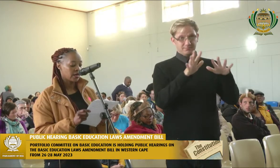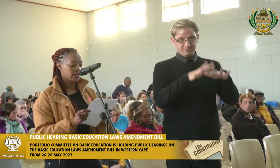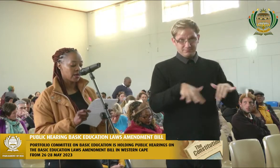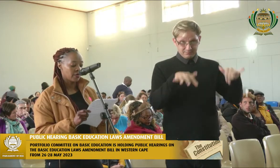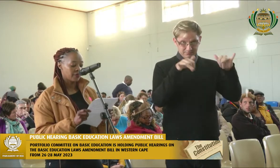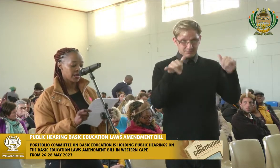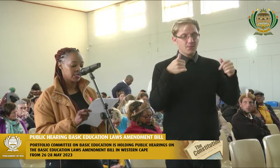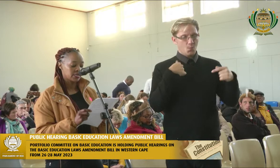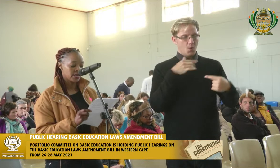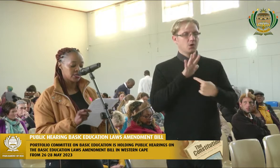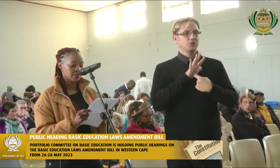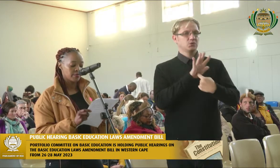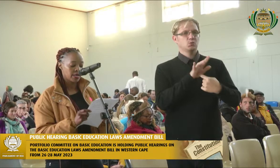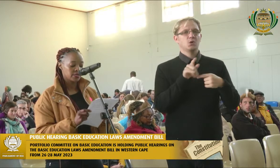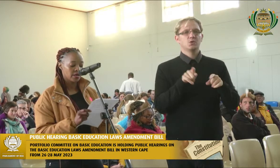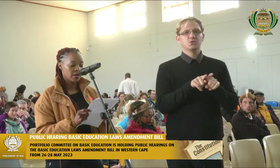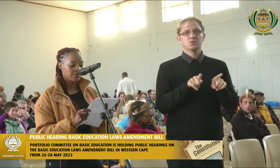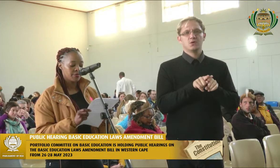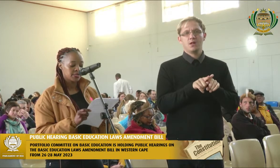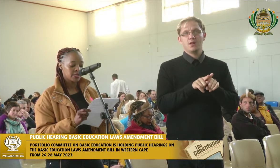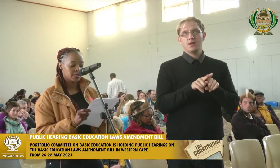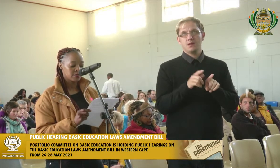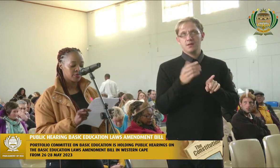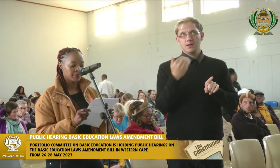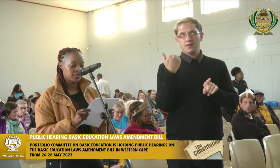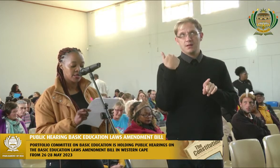Last year, a number of organizations made